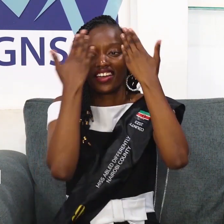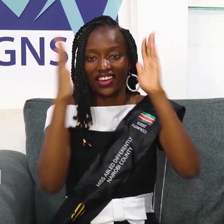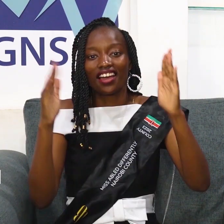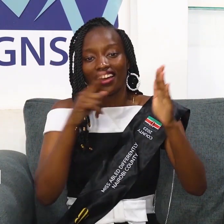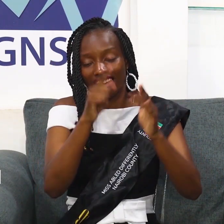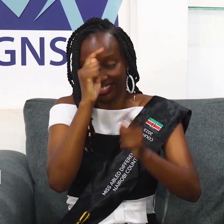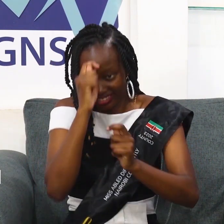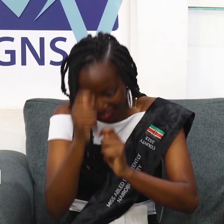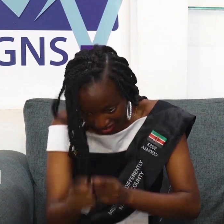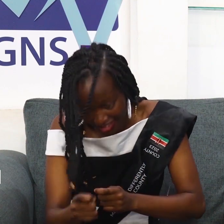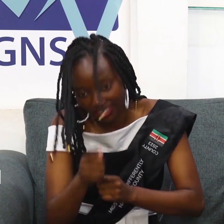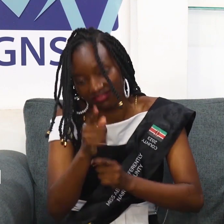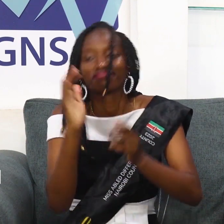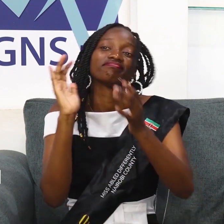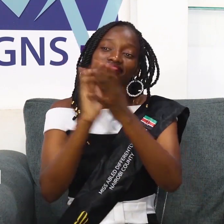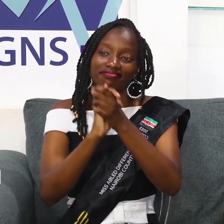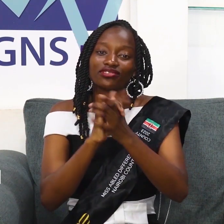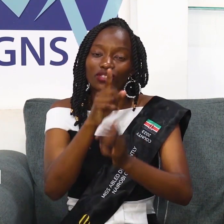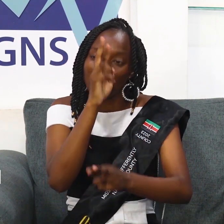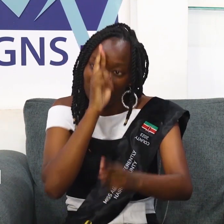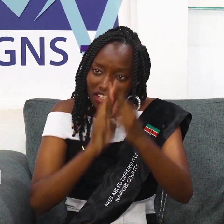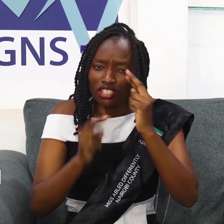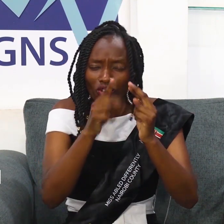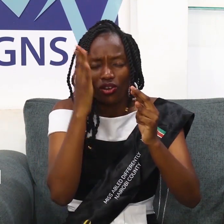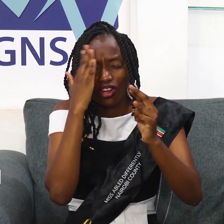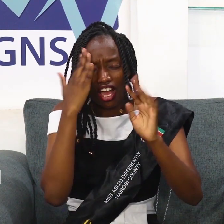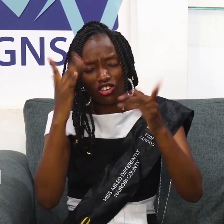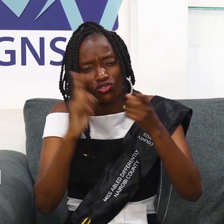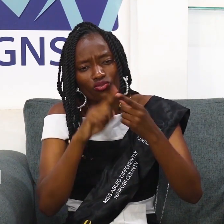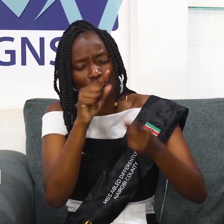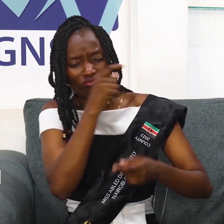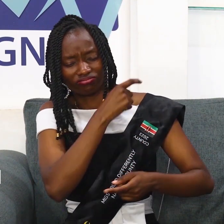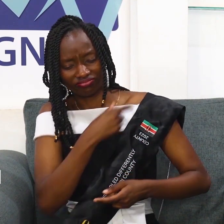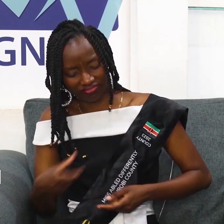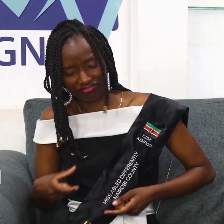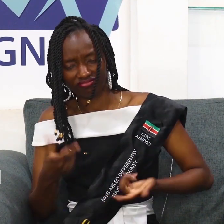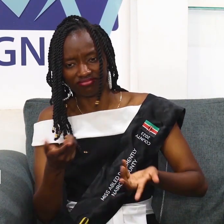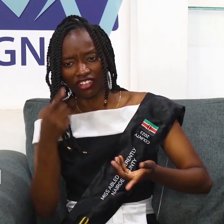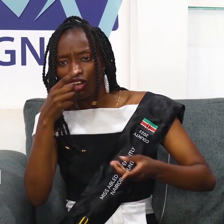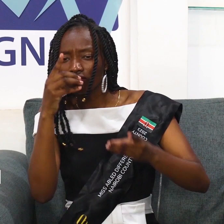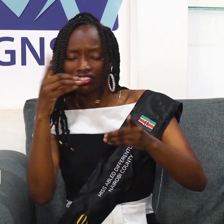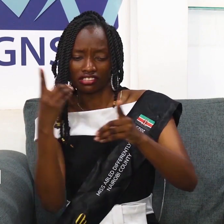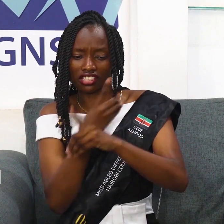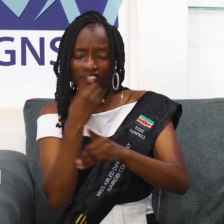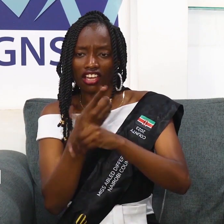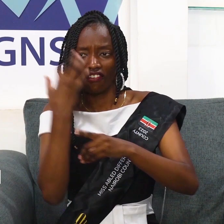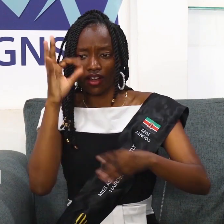him about the deaf who are actually modeling. I'll make sure I show my respect, but I will try to explain